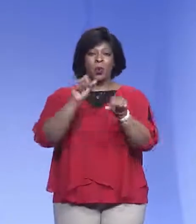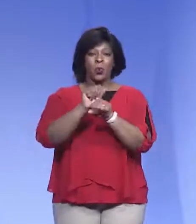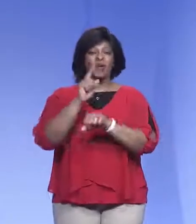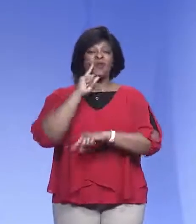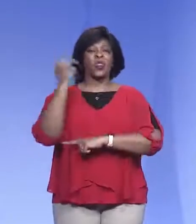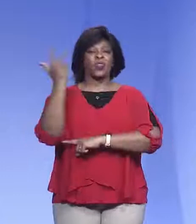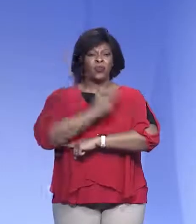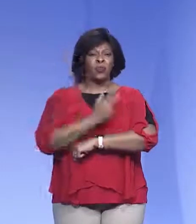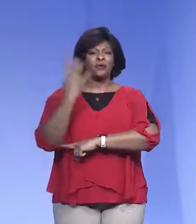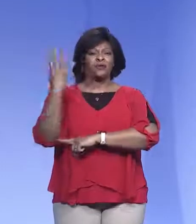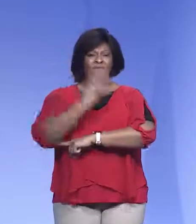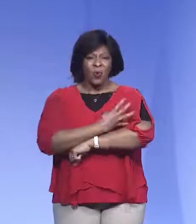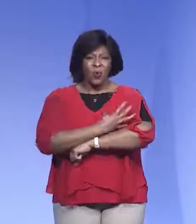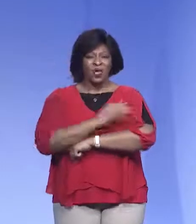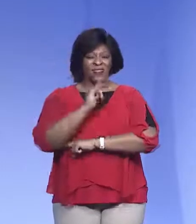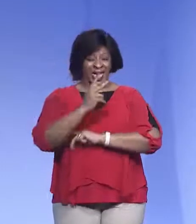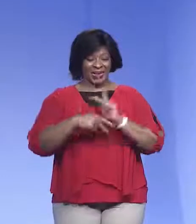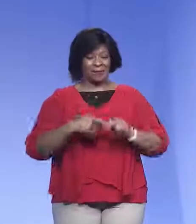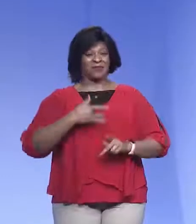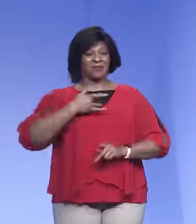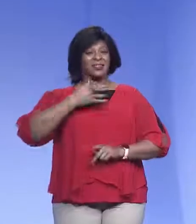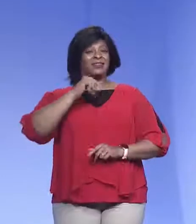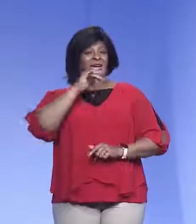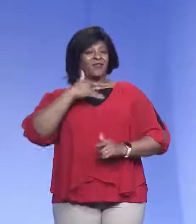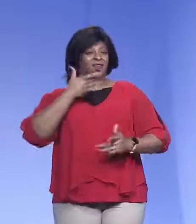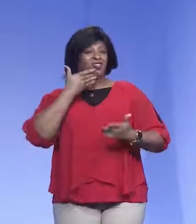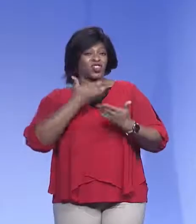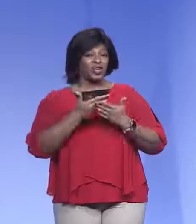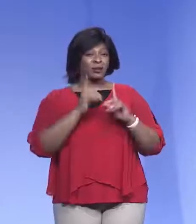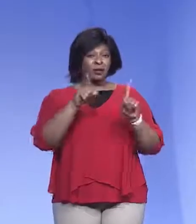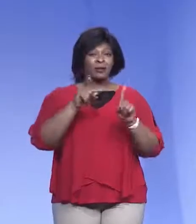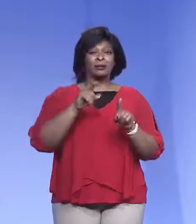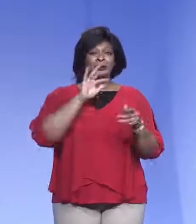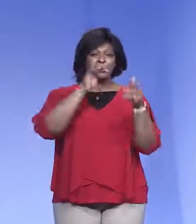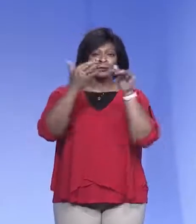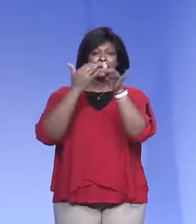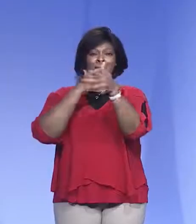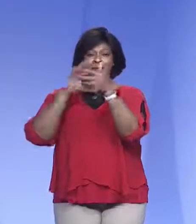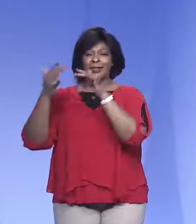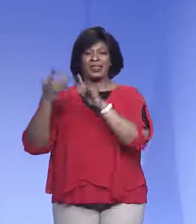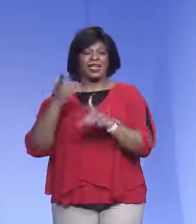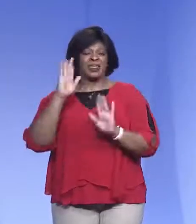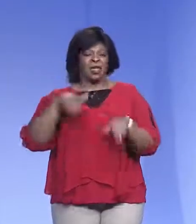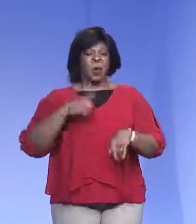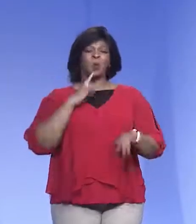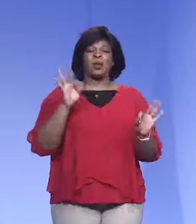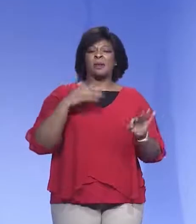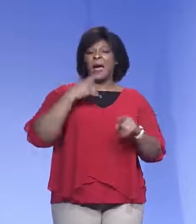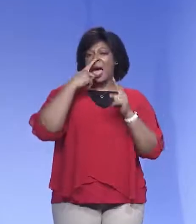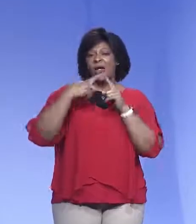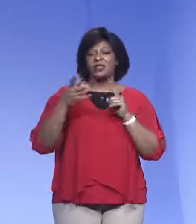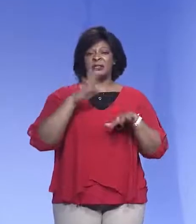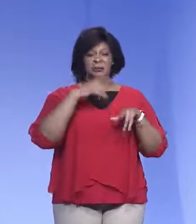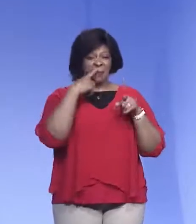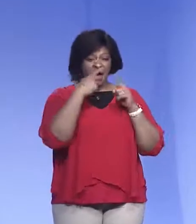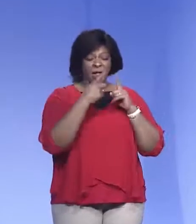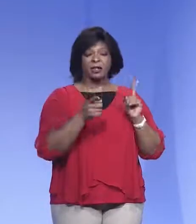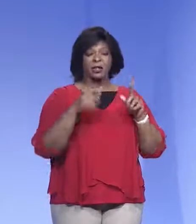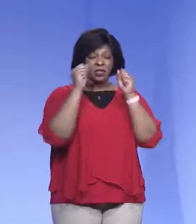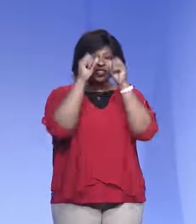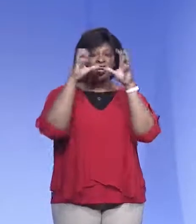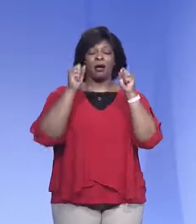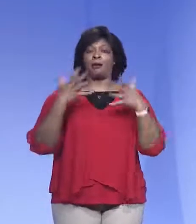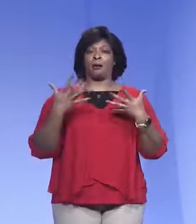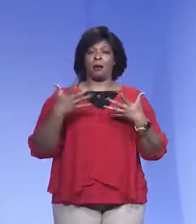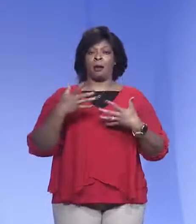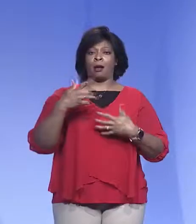3 and 4 days with those kinds of symptoms, chalking them up to being just seasonal allergies, and then surprised when they